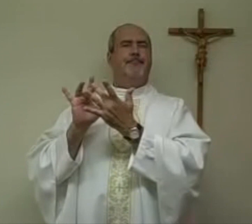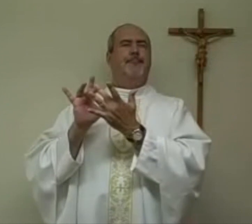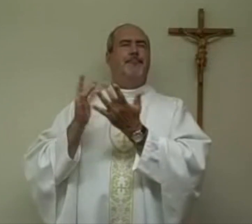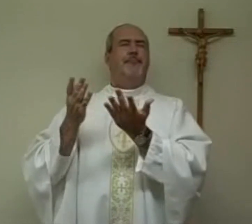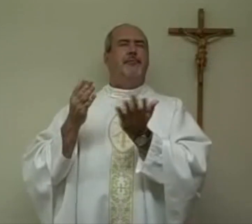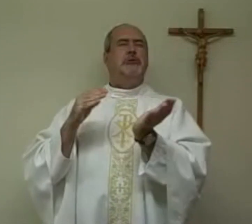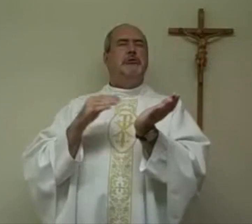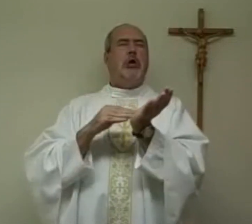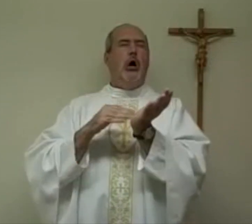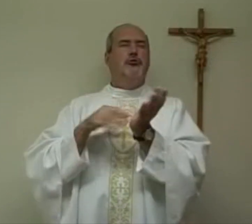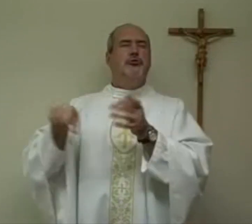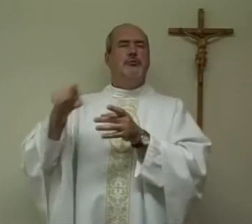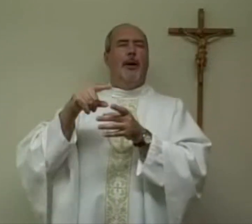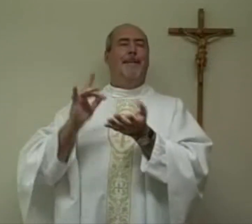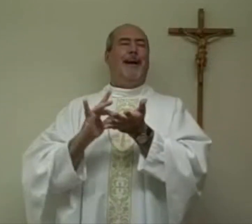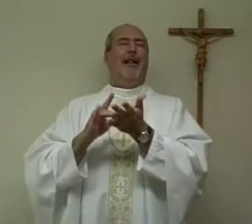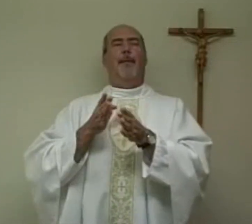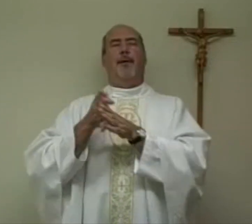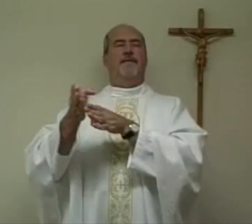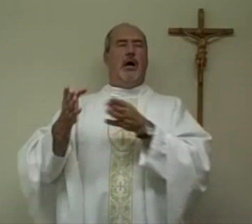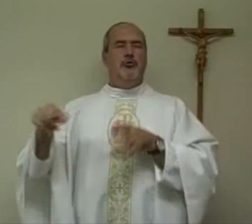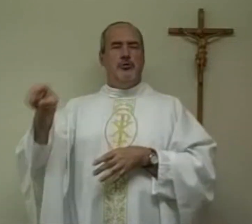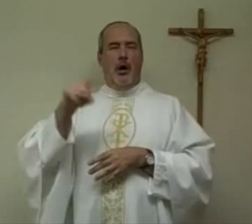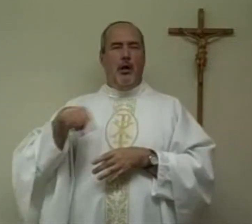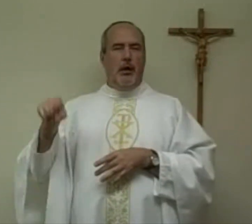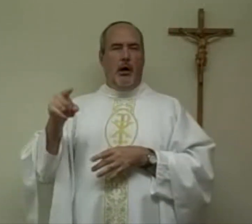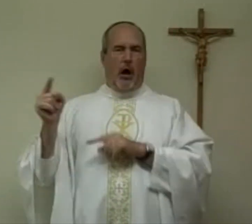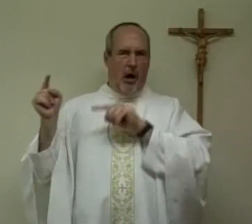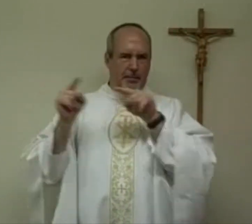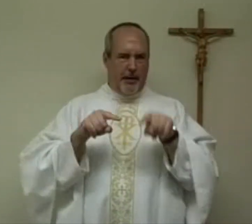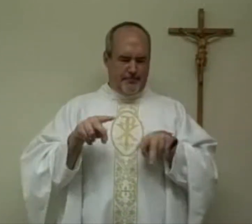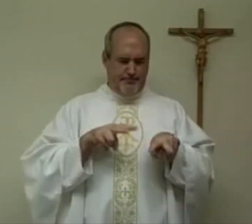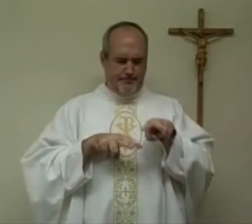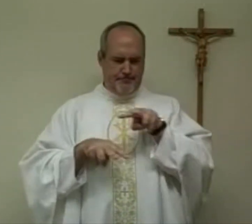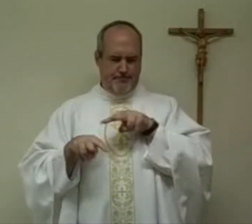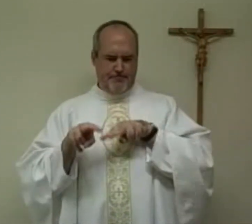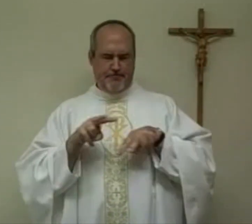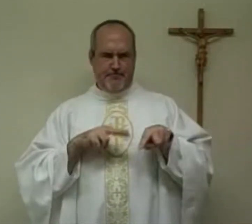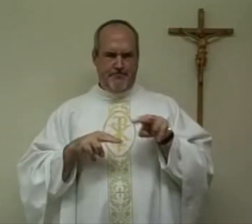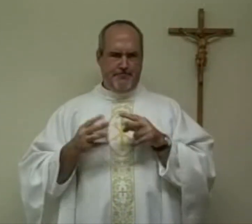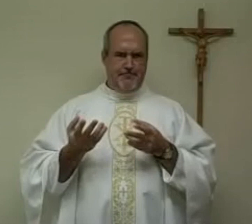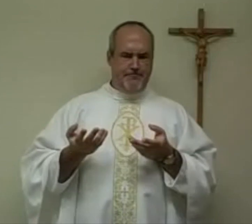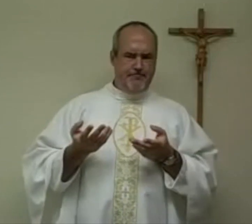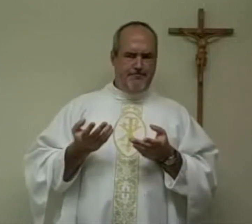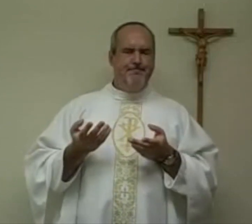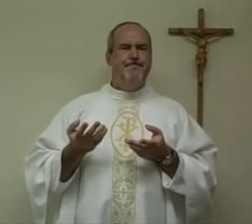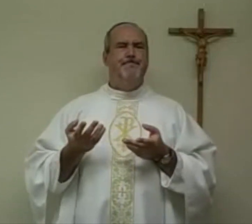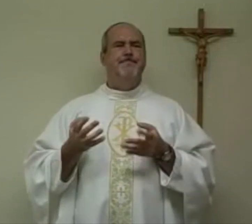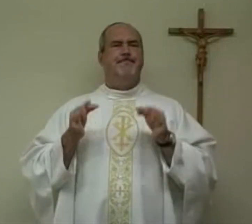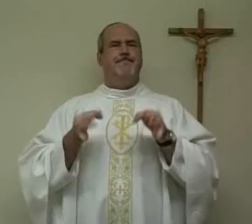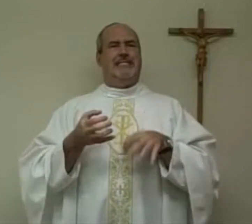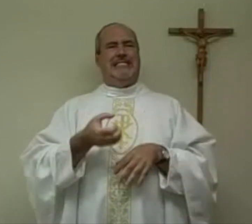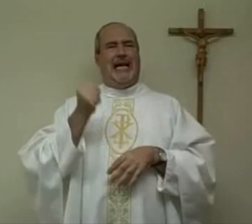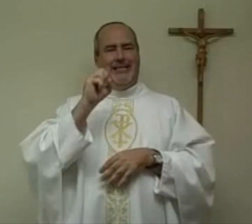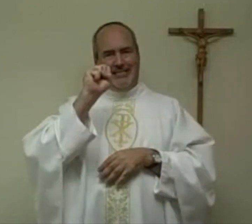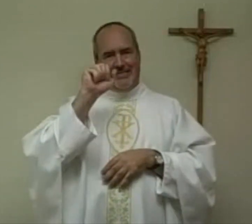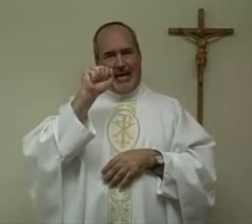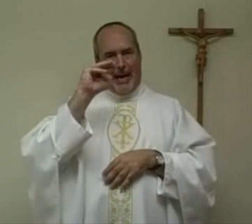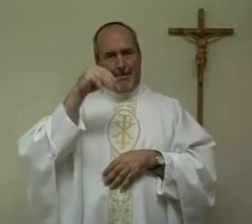decided to go ahead and contact a medical professional, a doctor, to come examine the sample